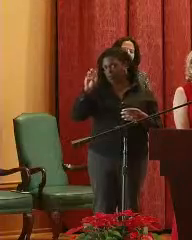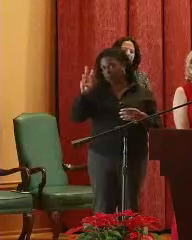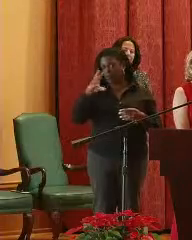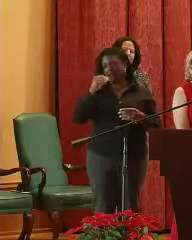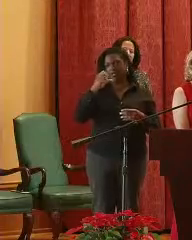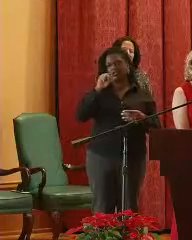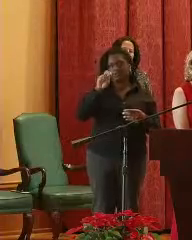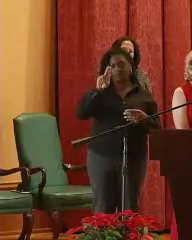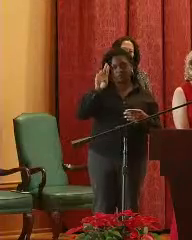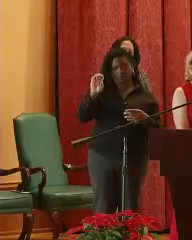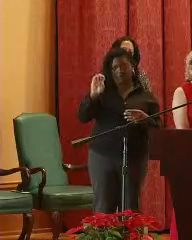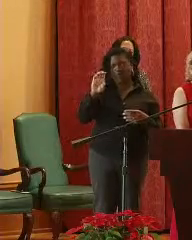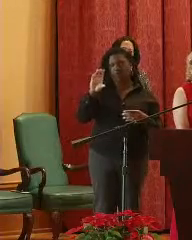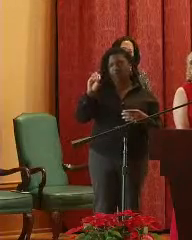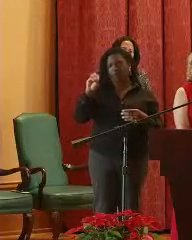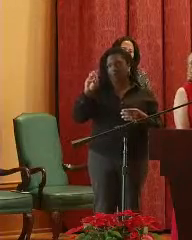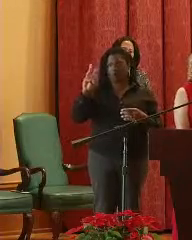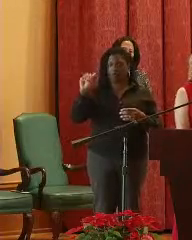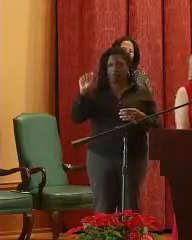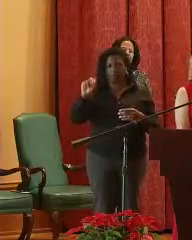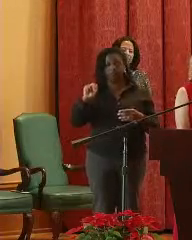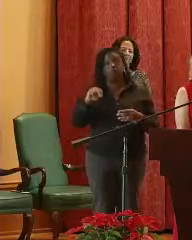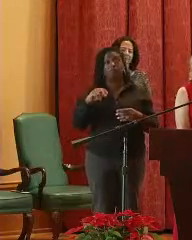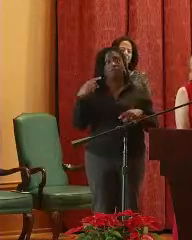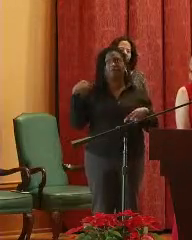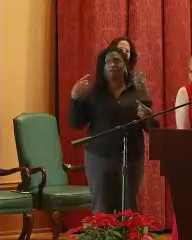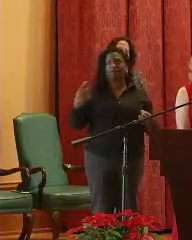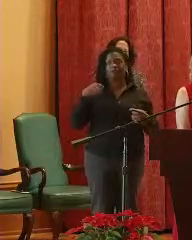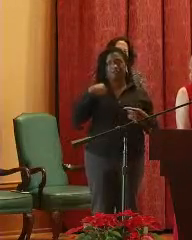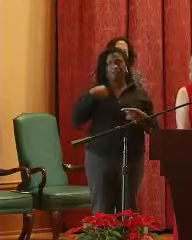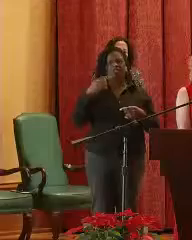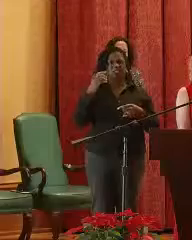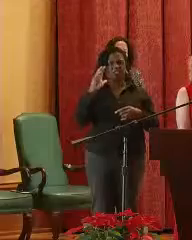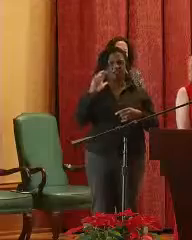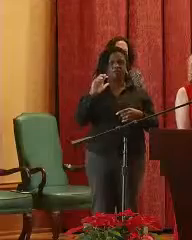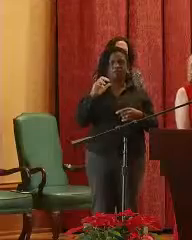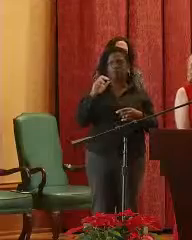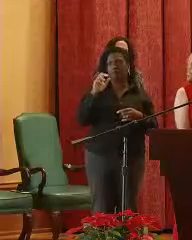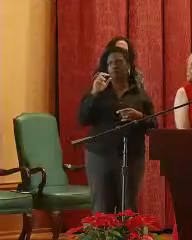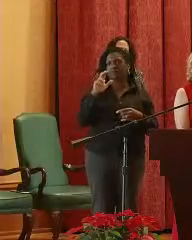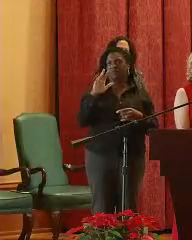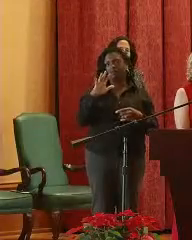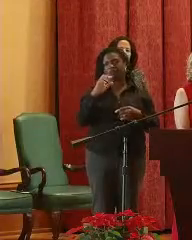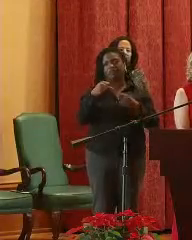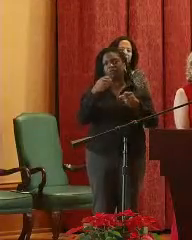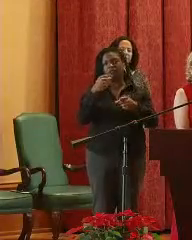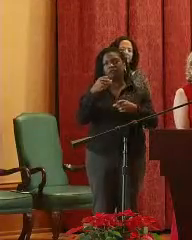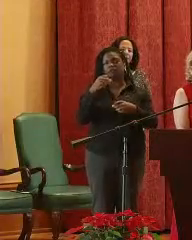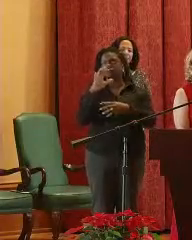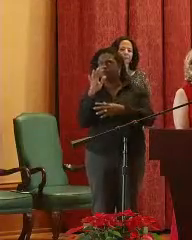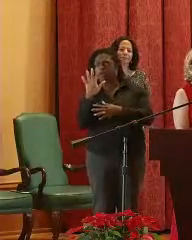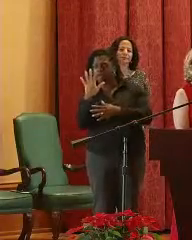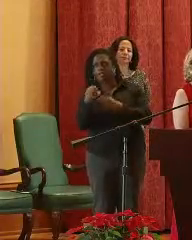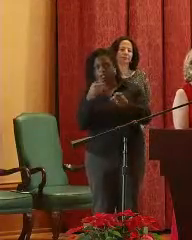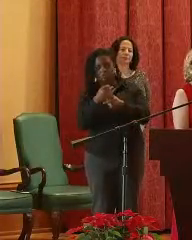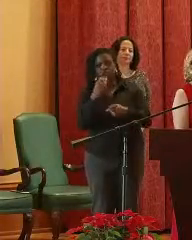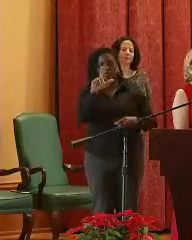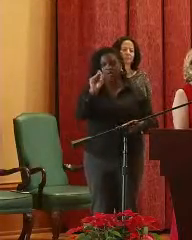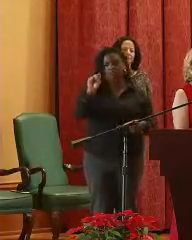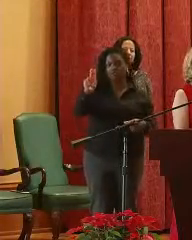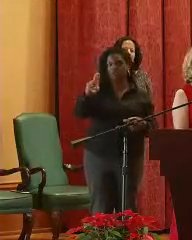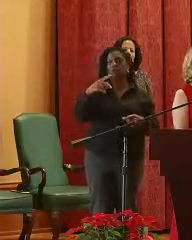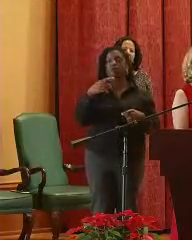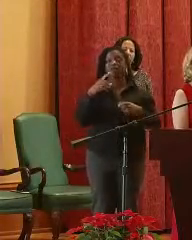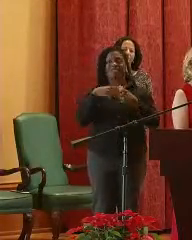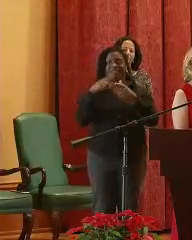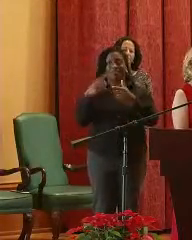After Katrina and having served 25 years at LSU, I retired and was blessed with another job offer at Families Helping Families